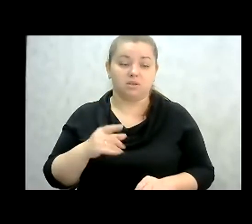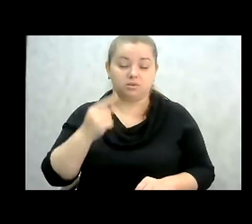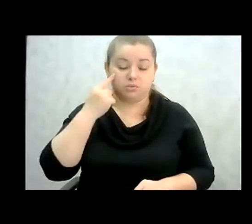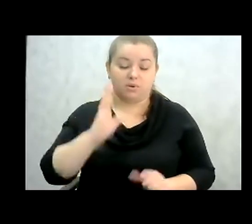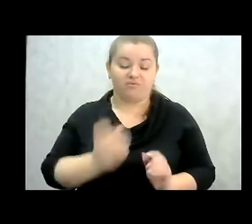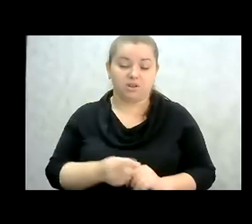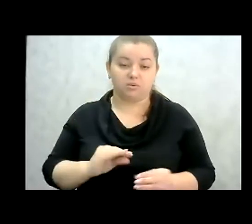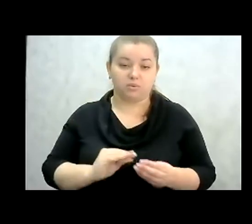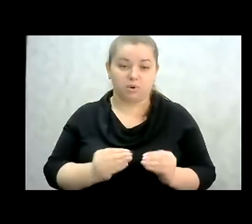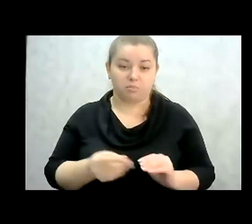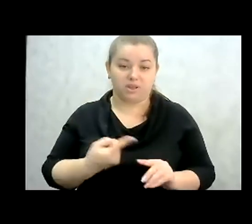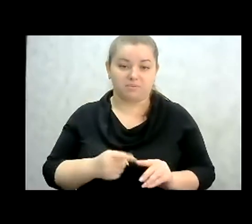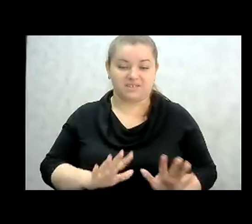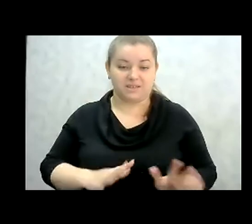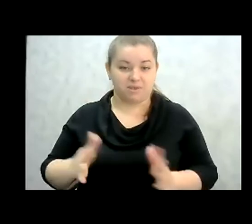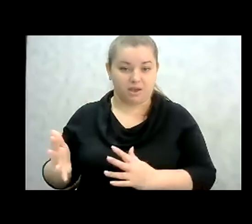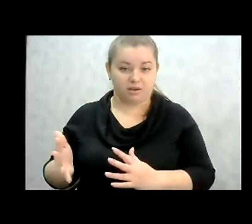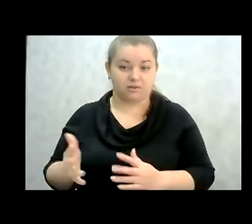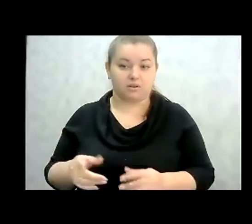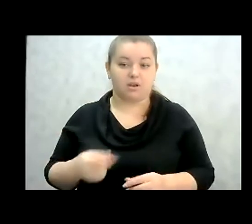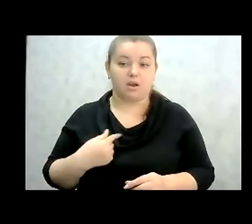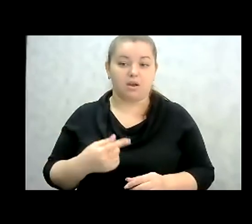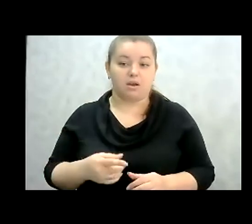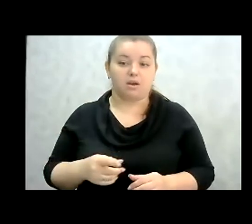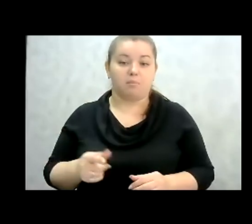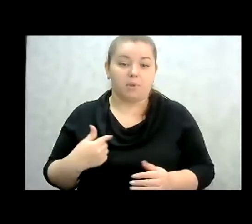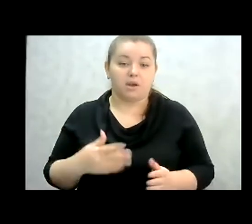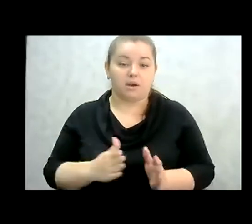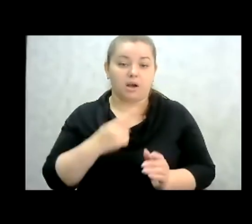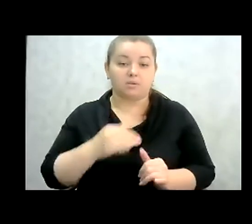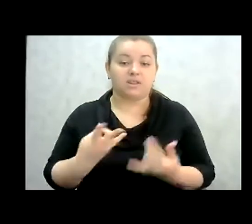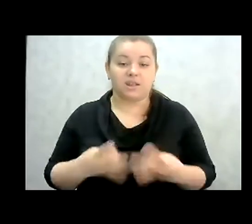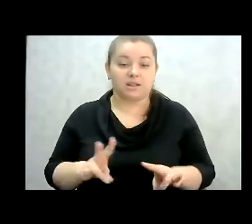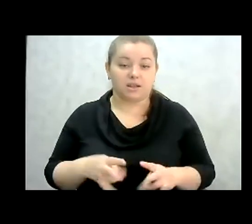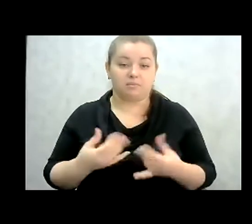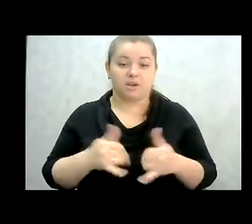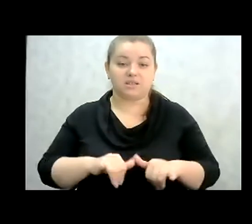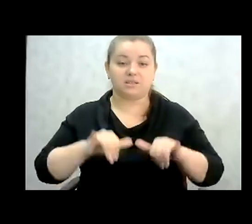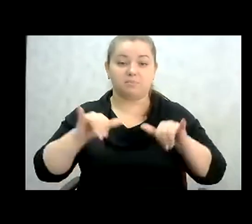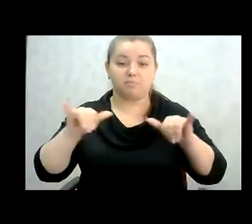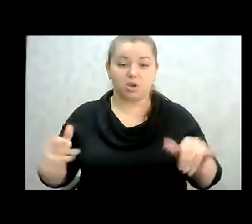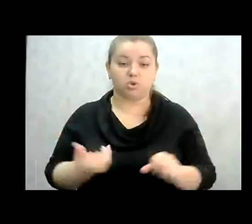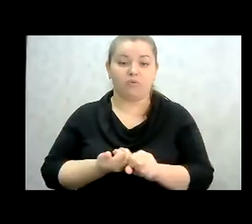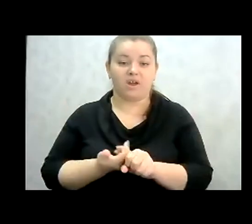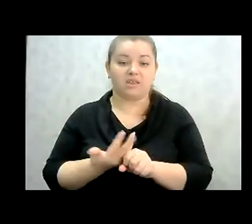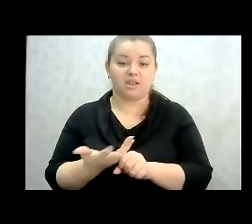and we envision more issues. And once again,